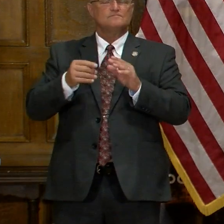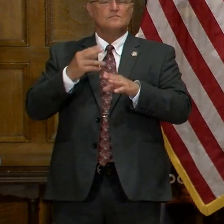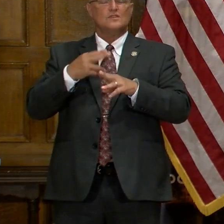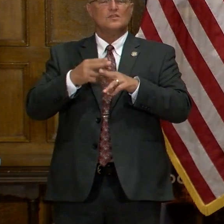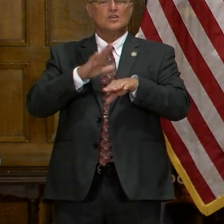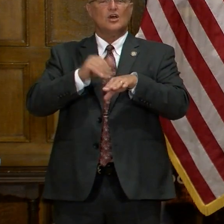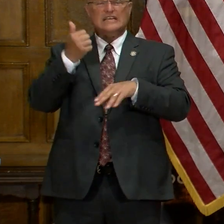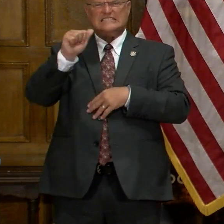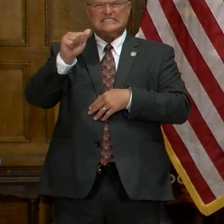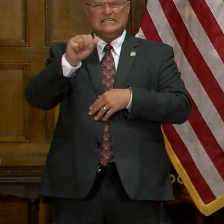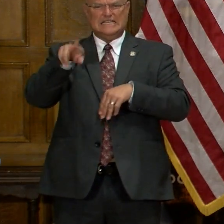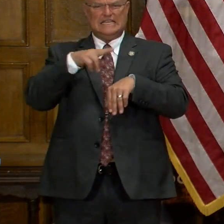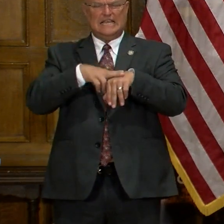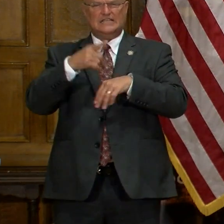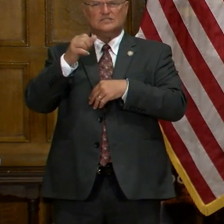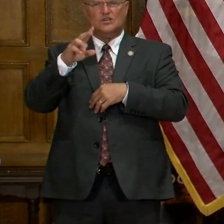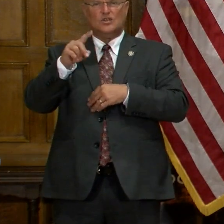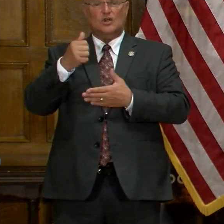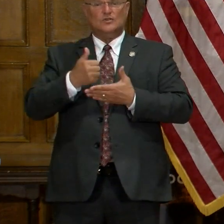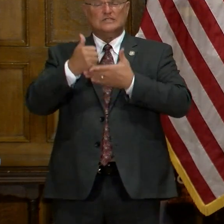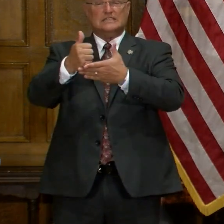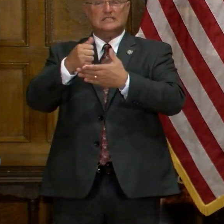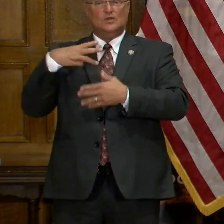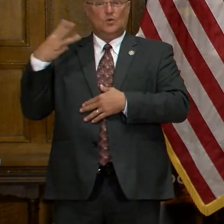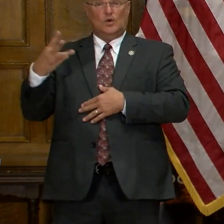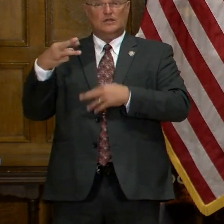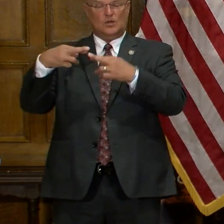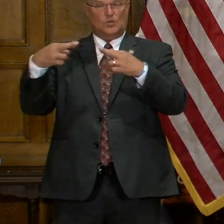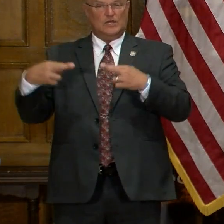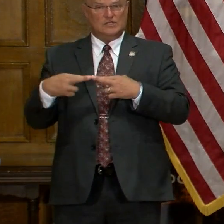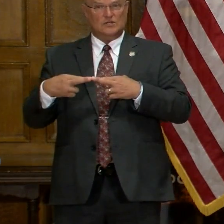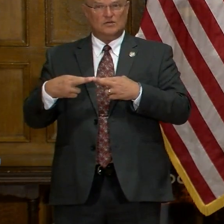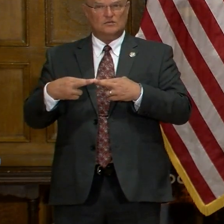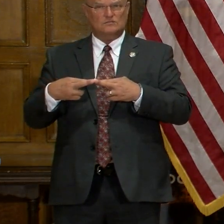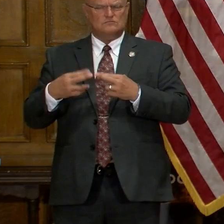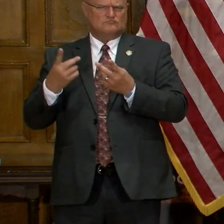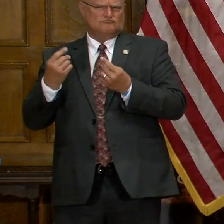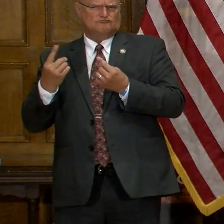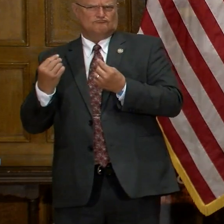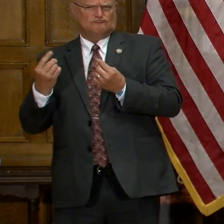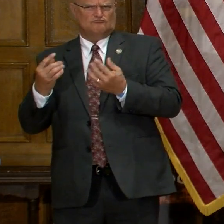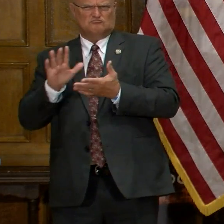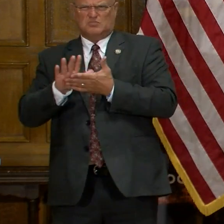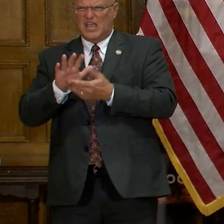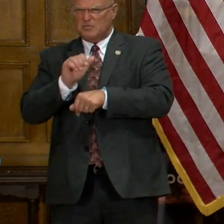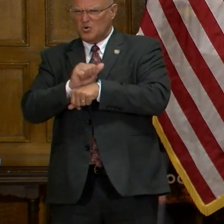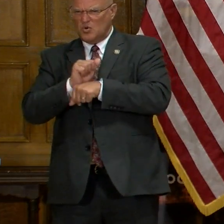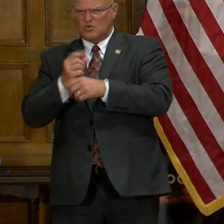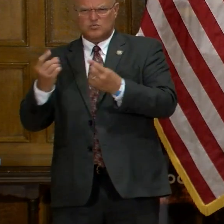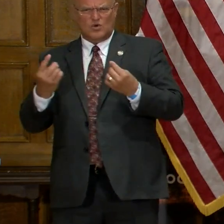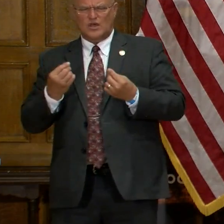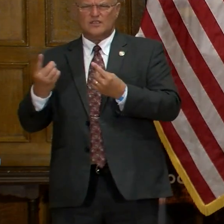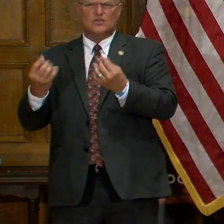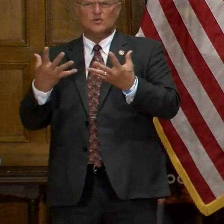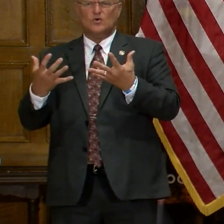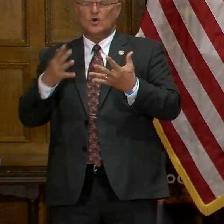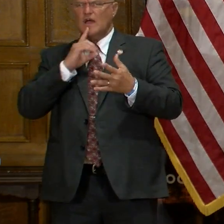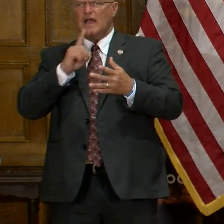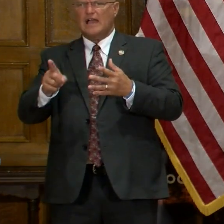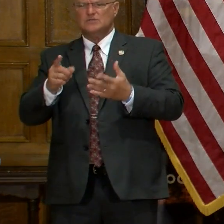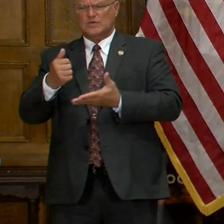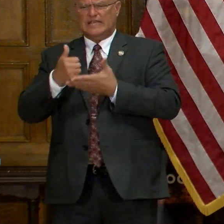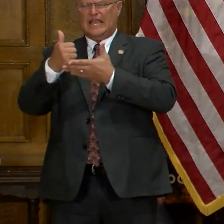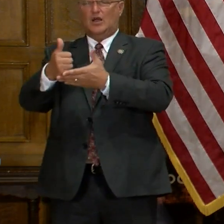10 National Guard members to assist at Washington Regional. Are they only going to be doing paperwork as far as case management, or will they be